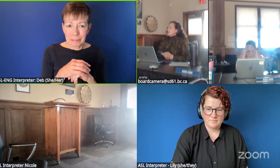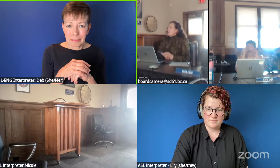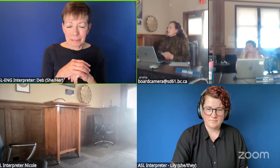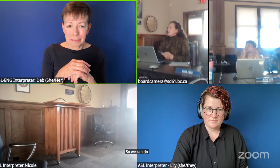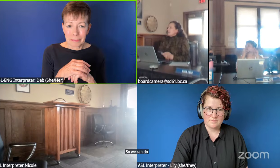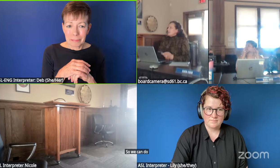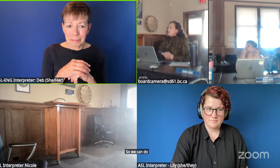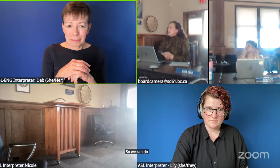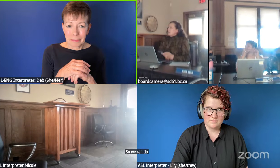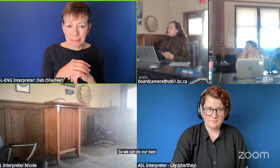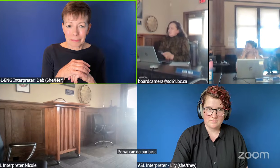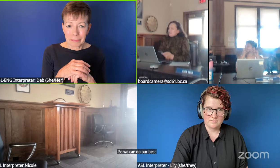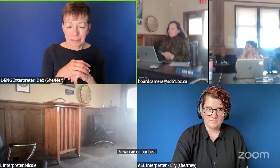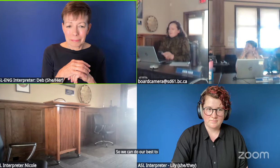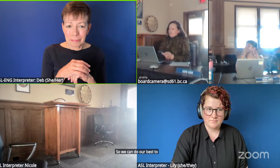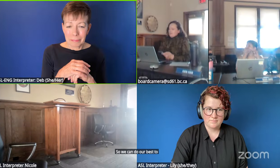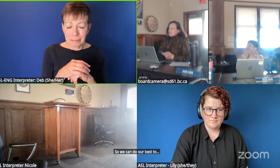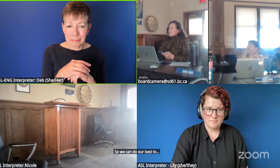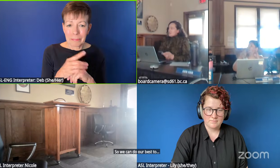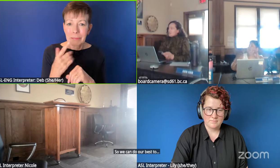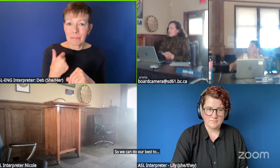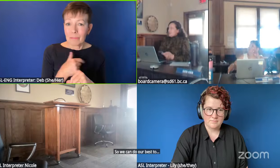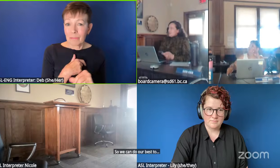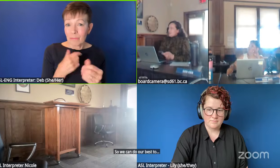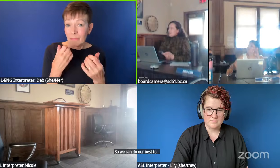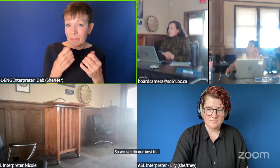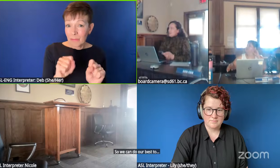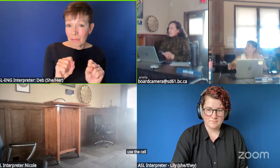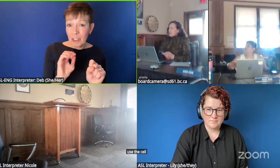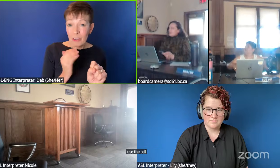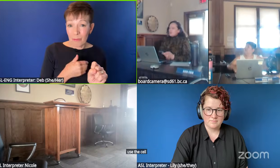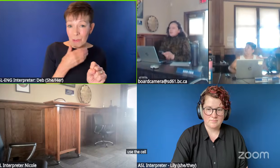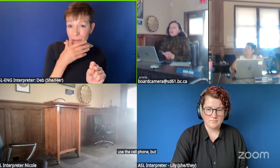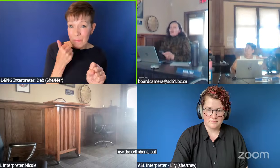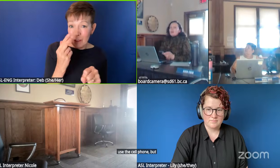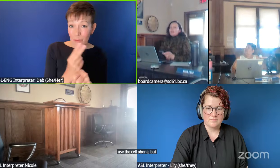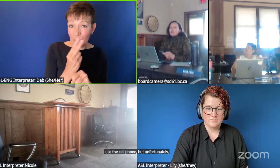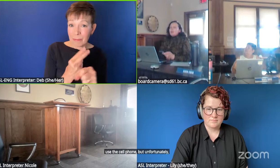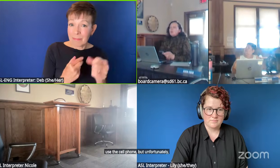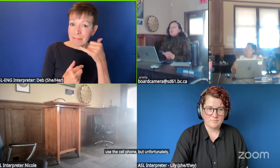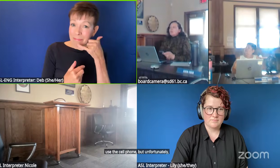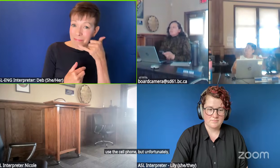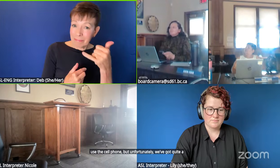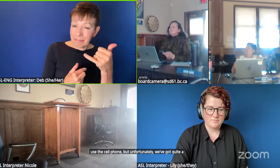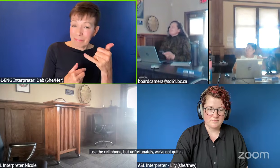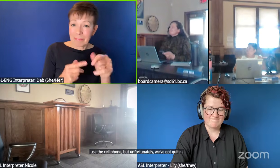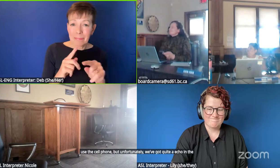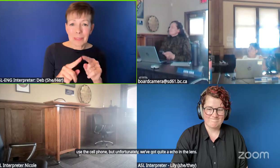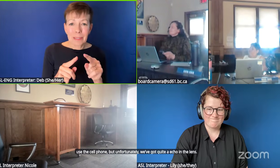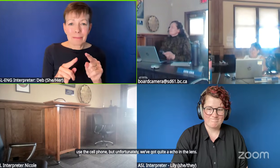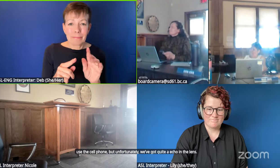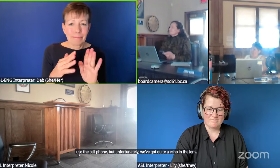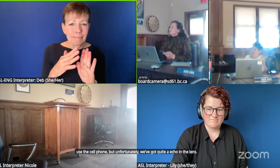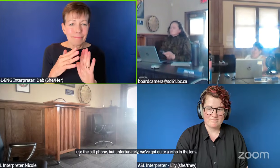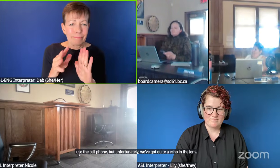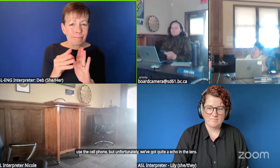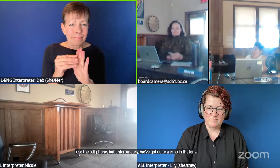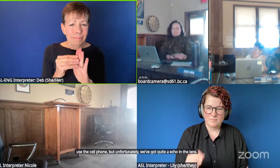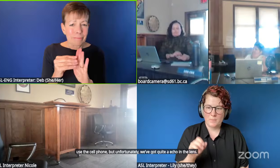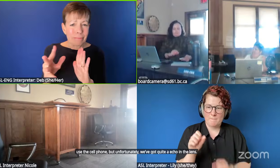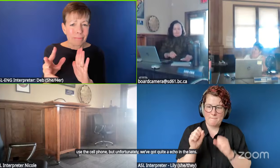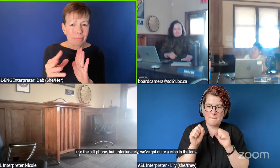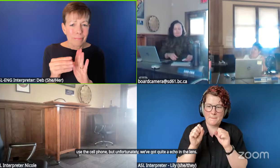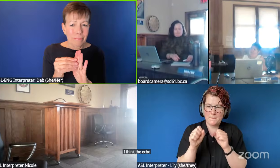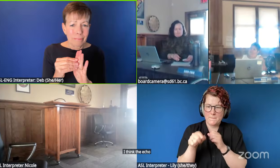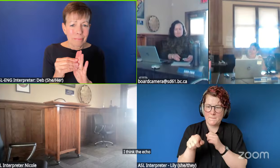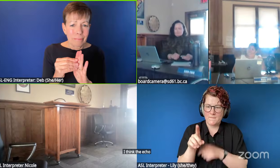So we can do our best to use the cell phone, but unfortunately, we've got quite an echo in the room. The echo is